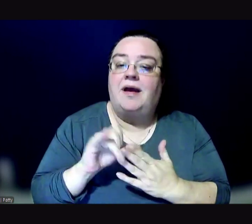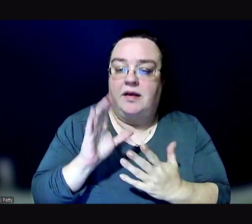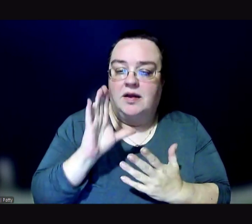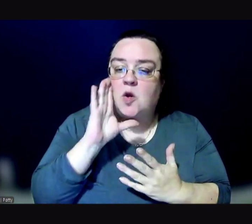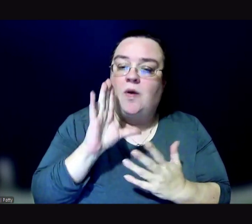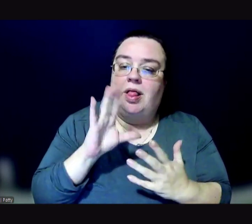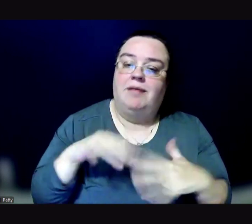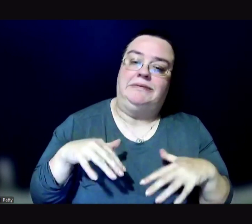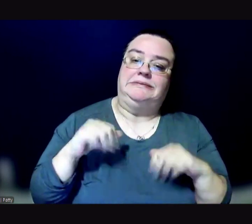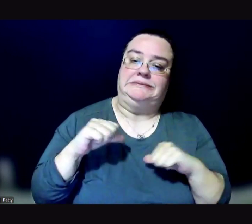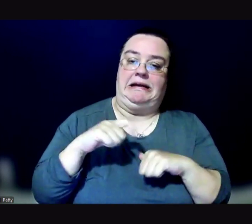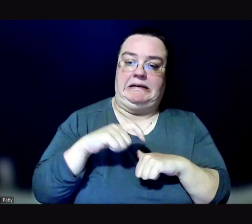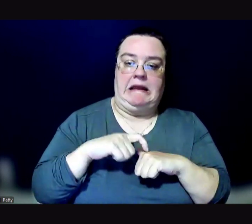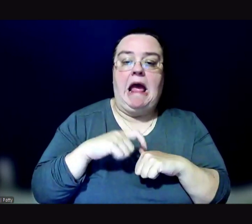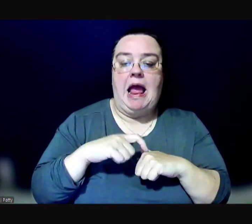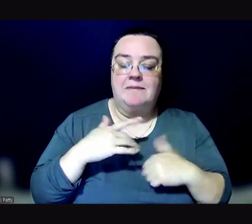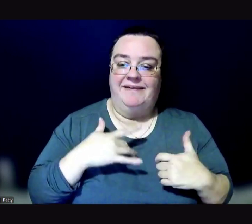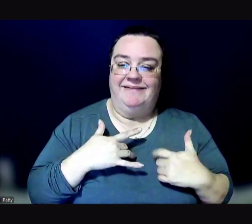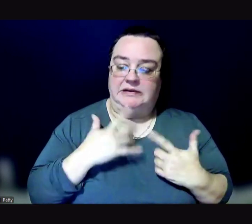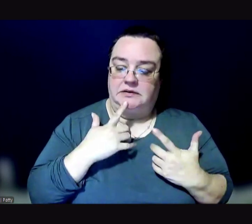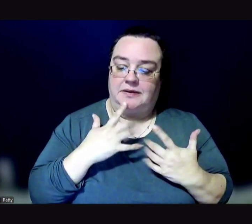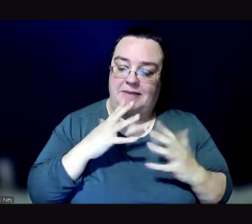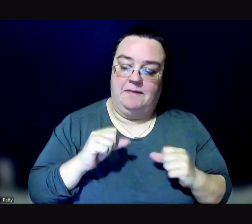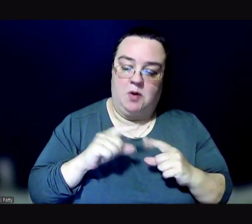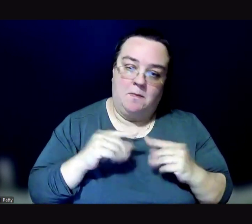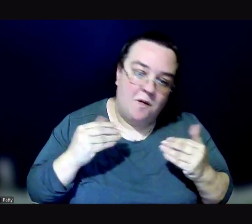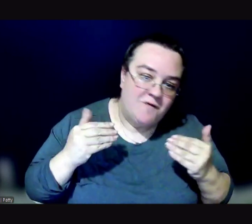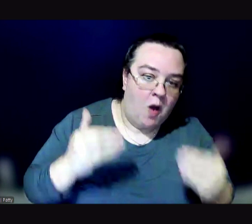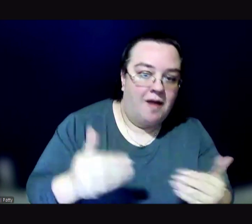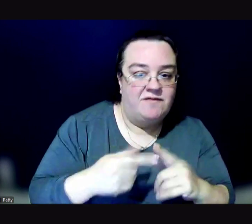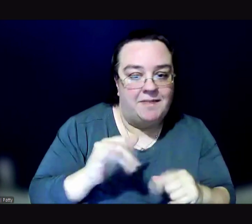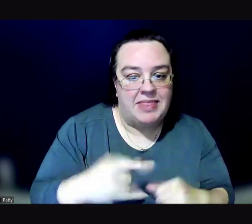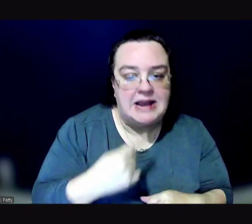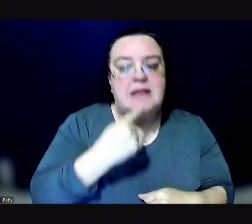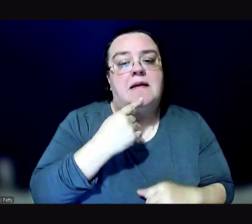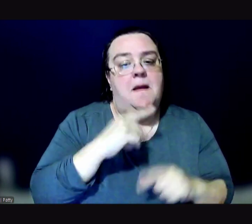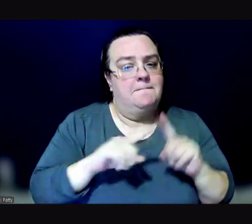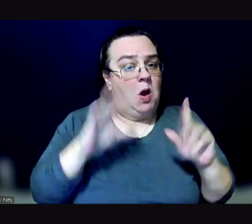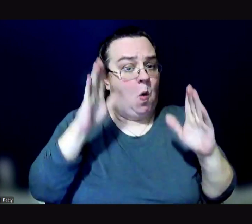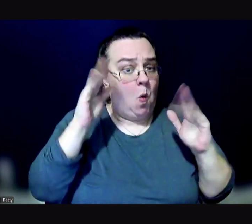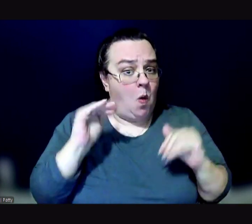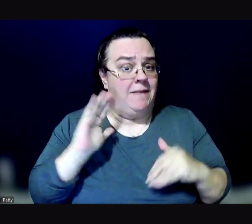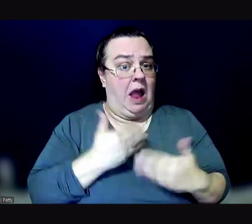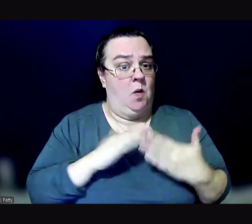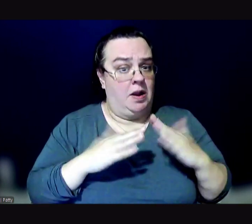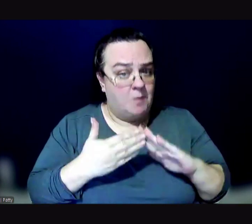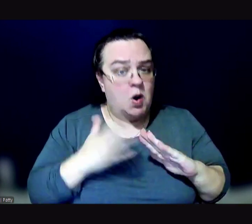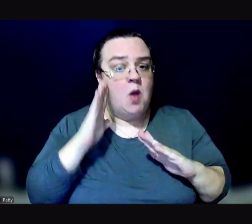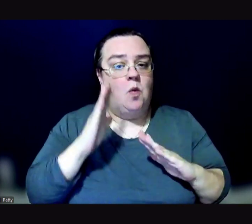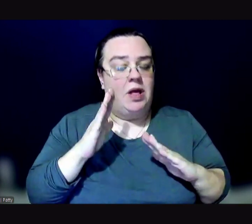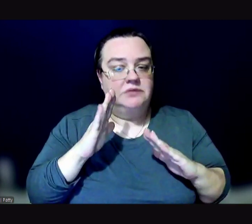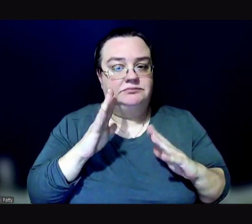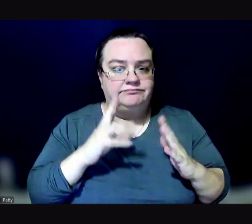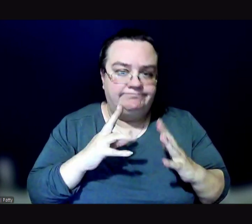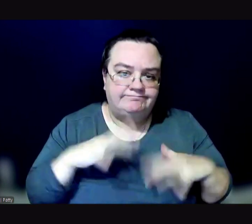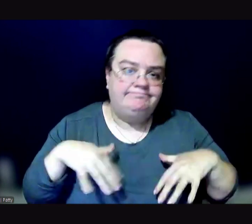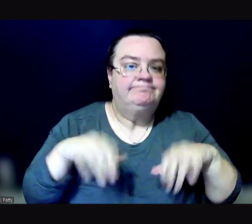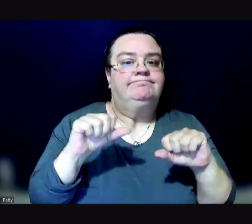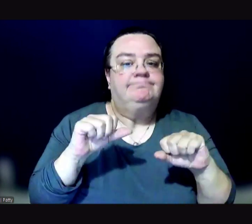get over the disappointment, but hopefully our community will step in and make sure that we don't see that behavior again.